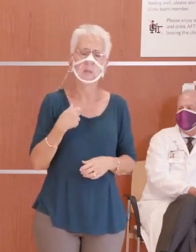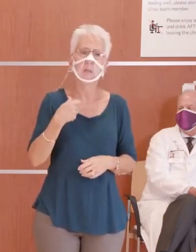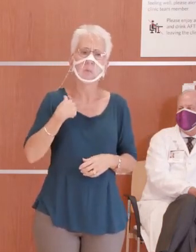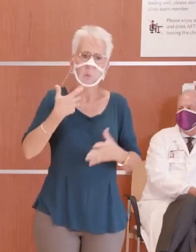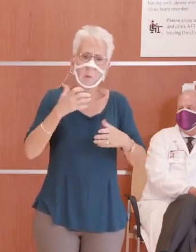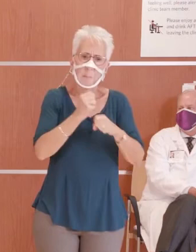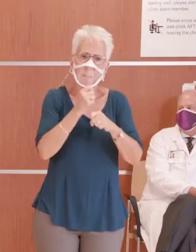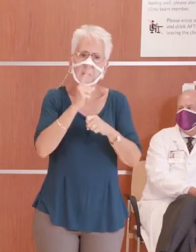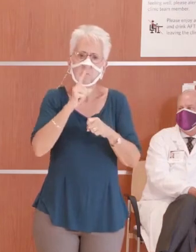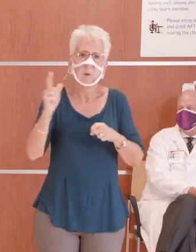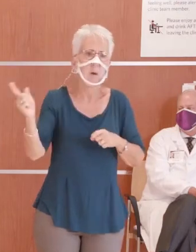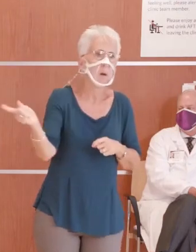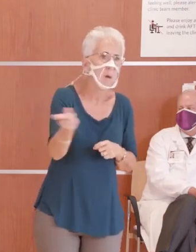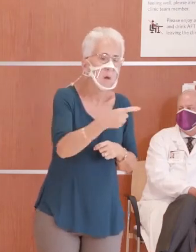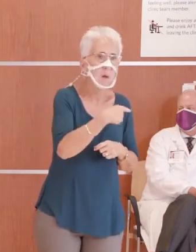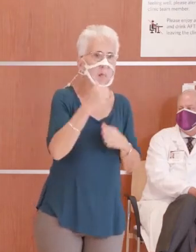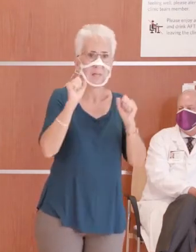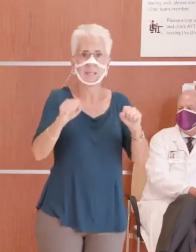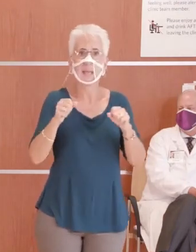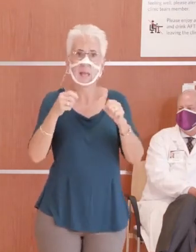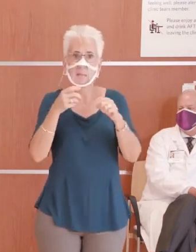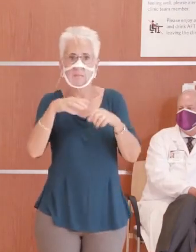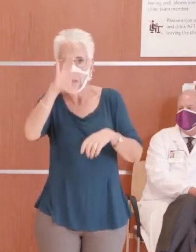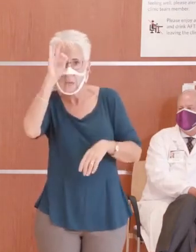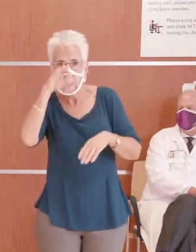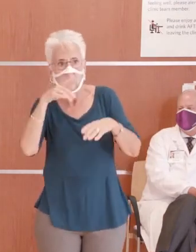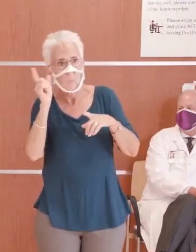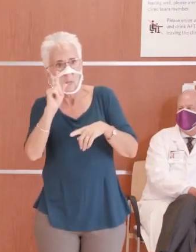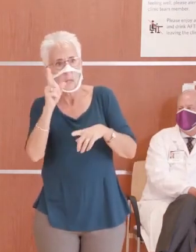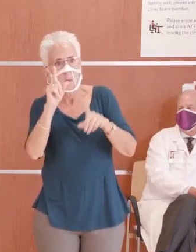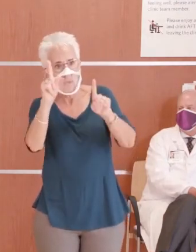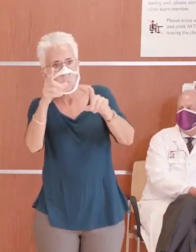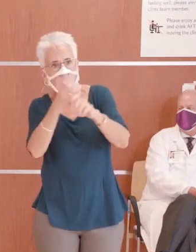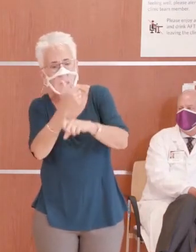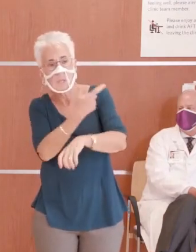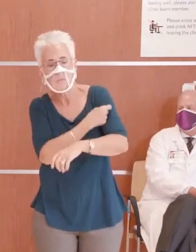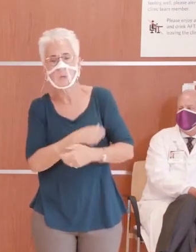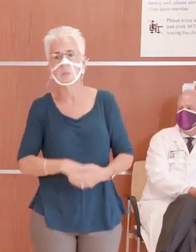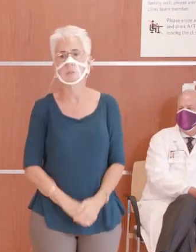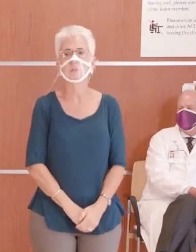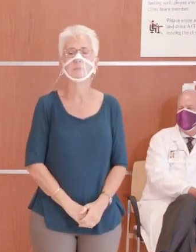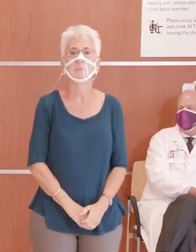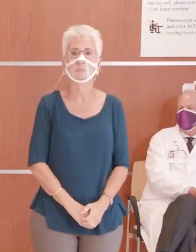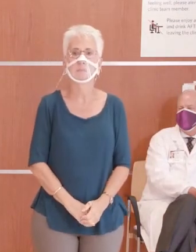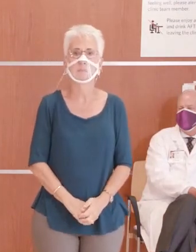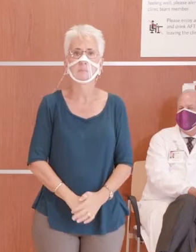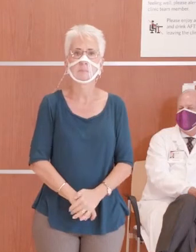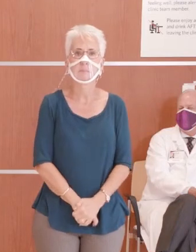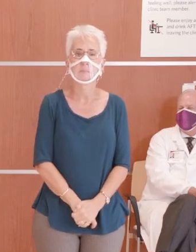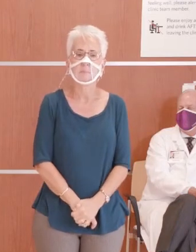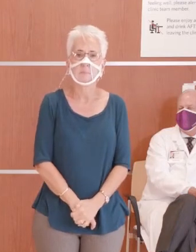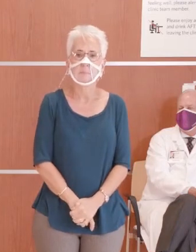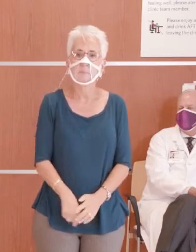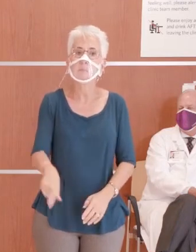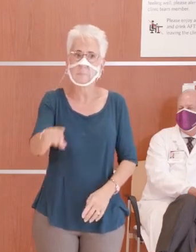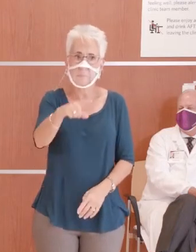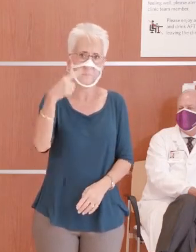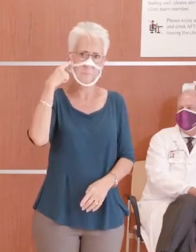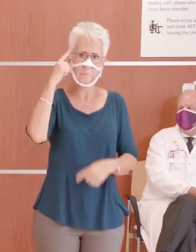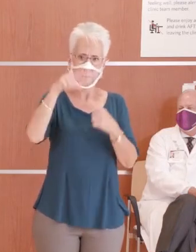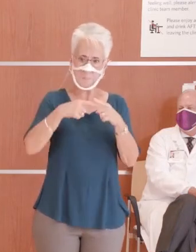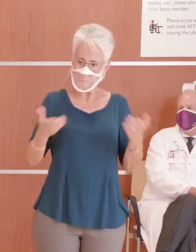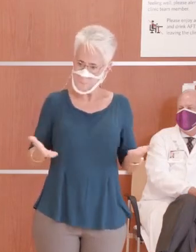Pennsylvanians have access to the vaccines. And this entails a lot of the measures that you've heard that are happening